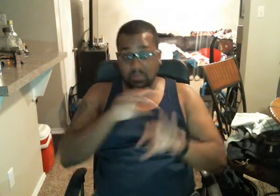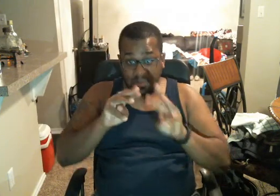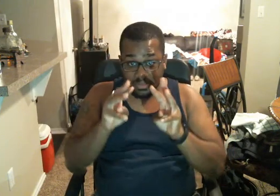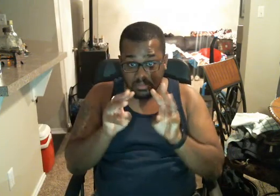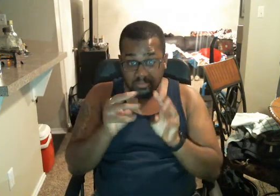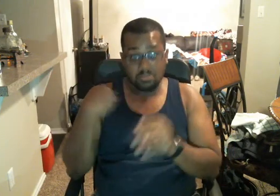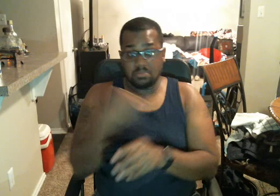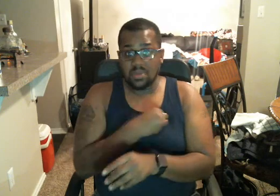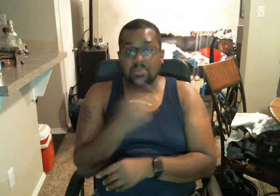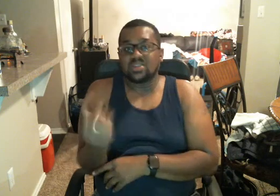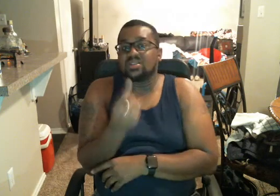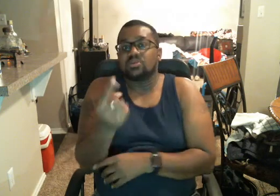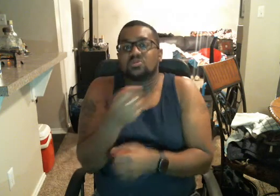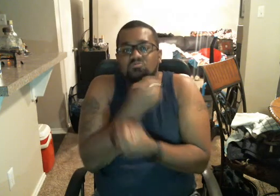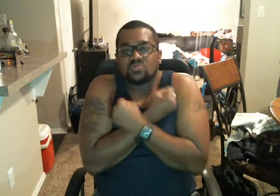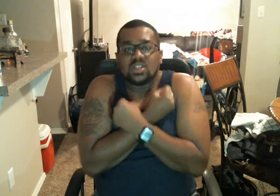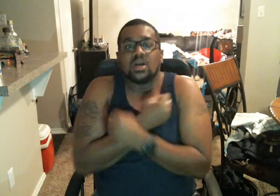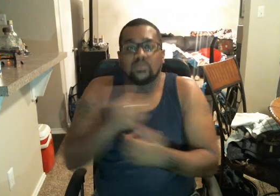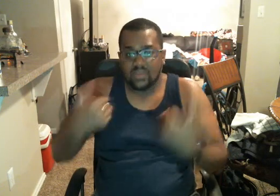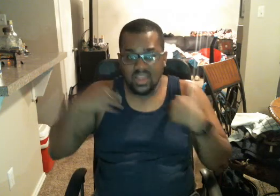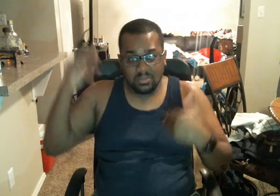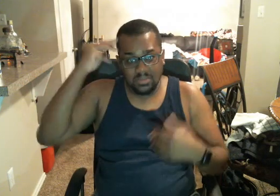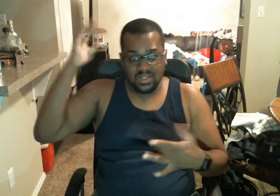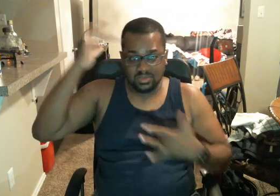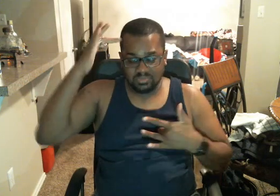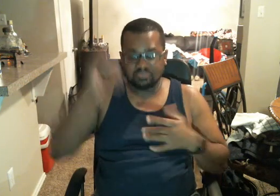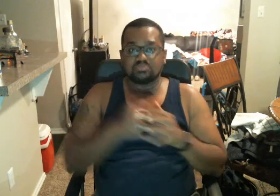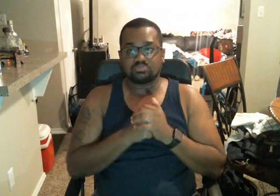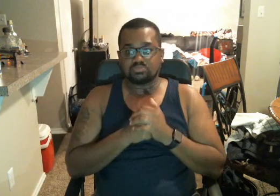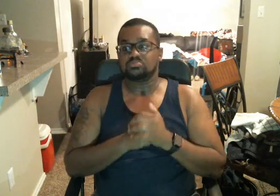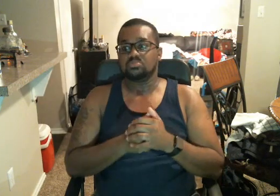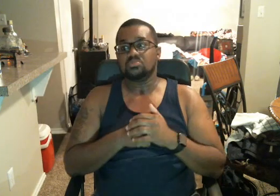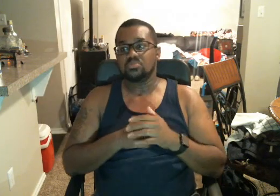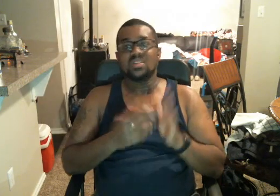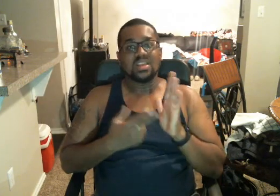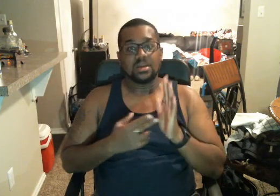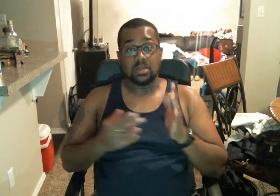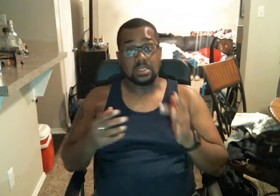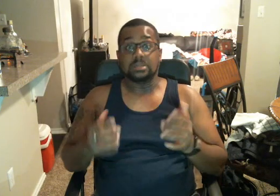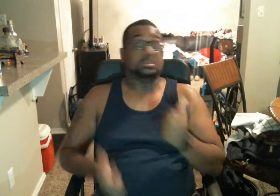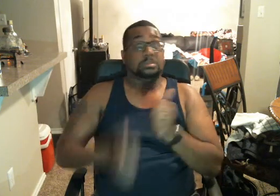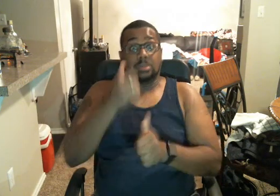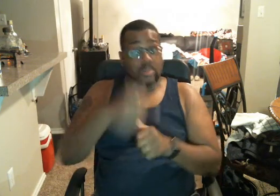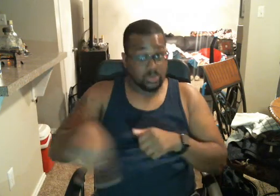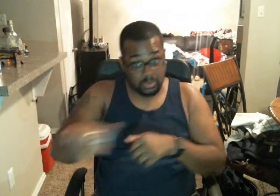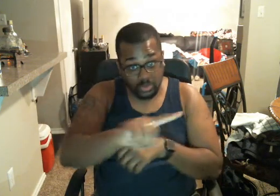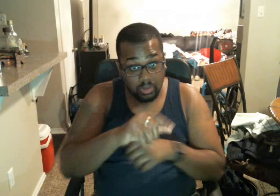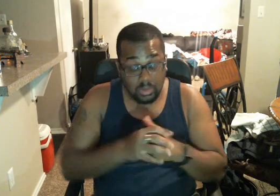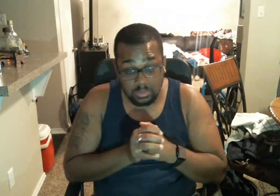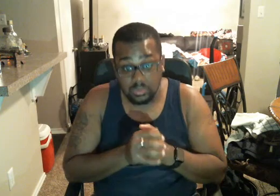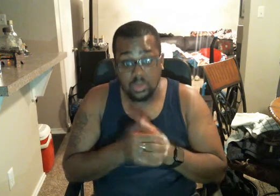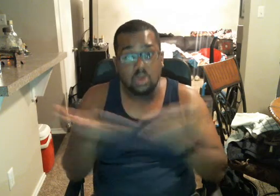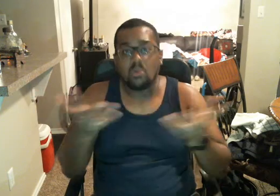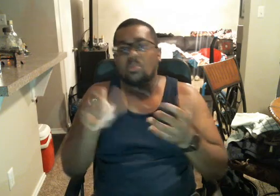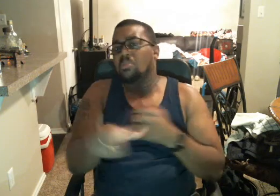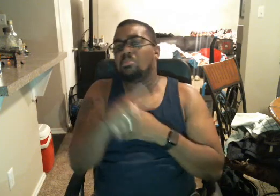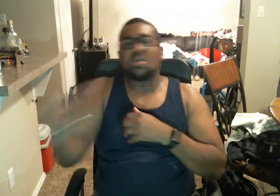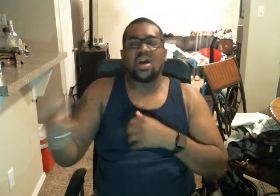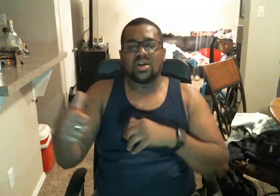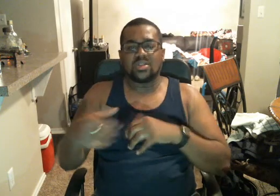Pretty much everybody in the room. What other health issue would there be that would be that widespread, that would still be under the table, that